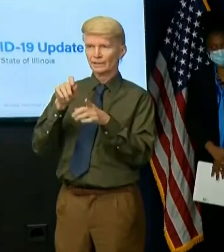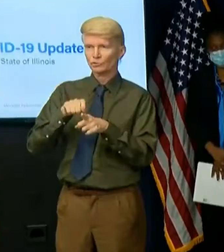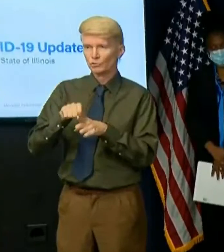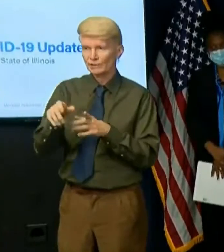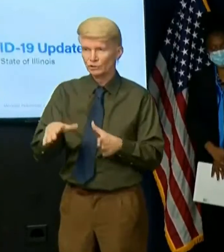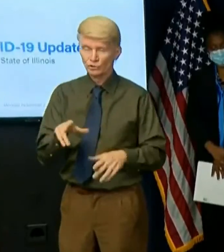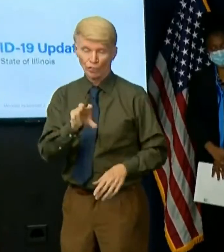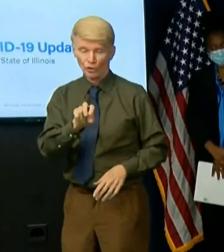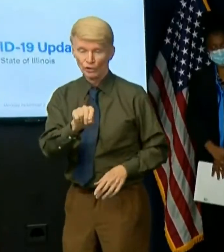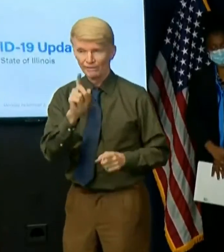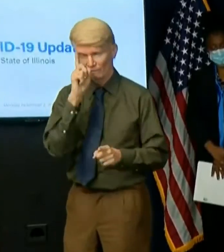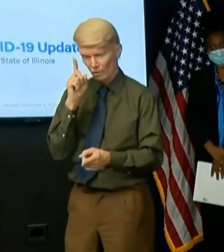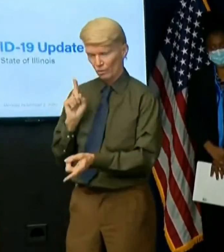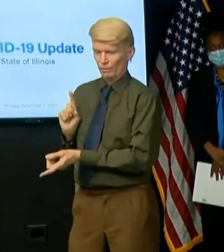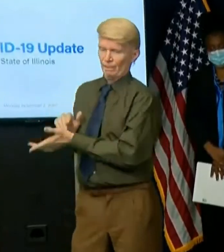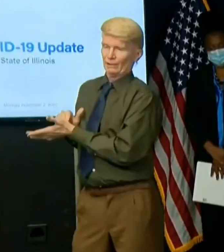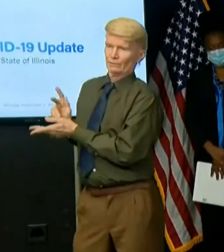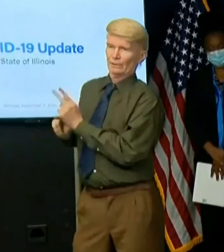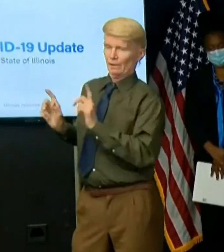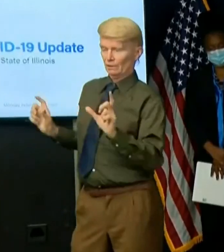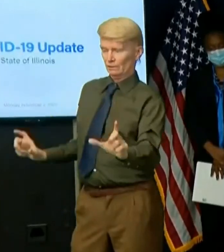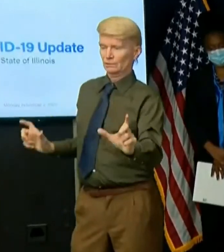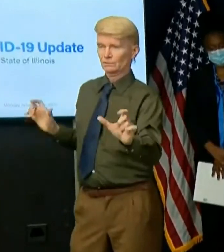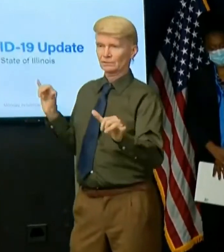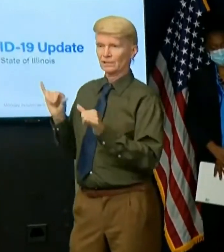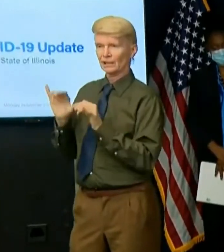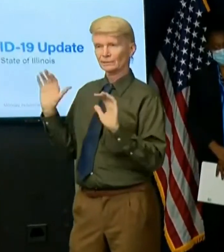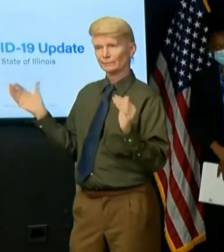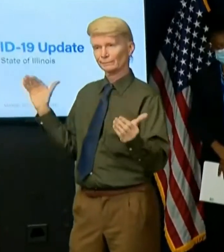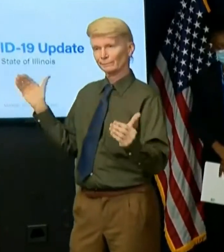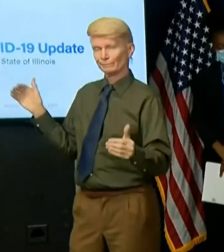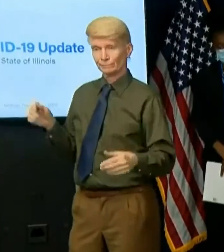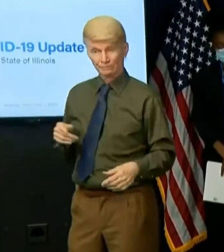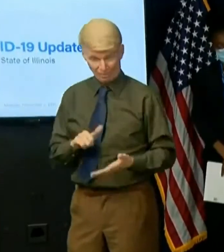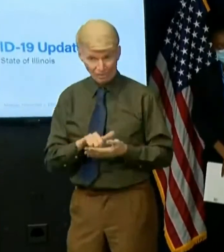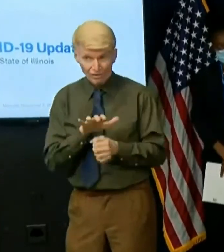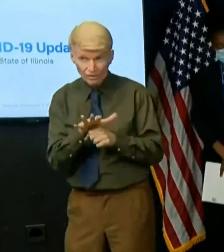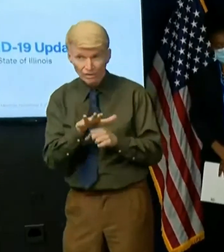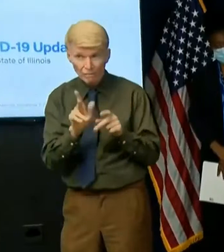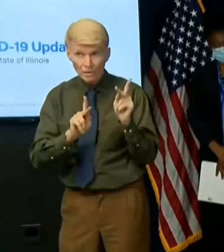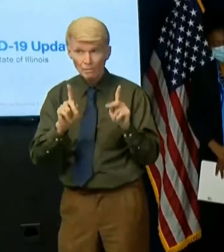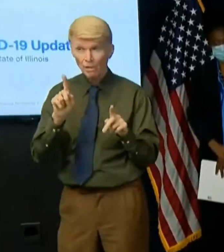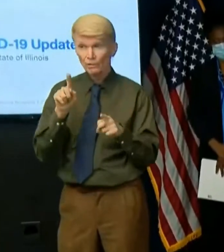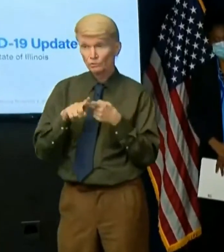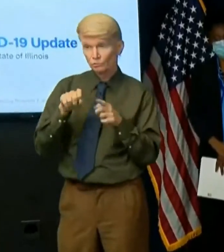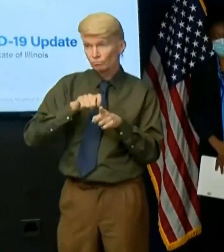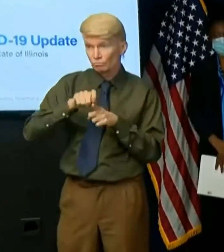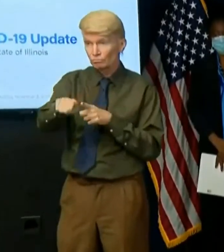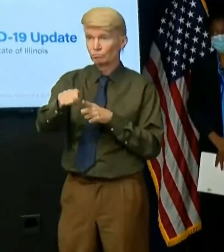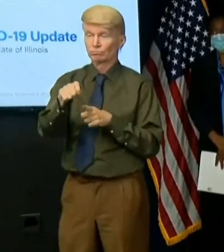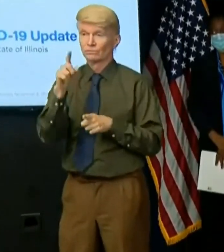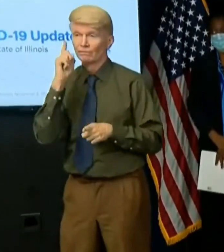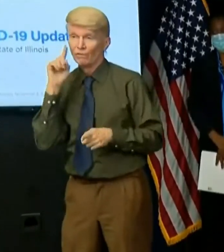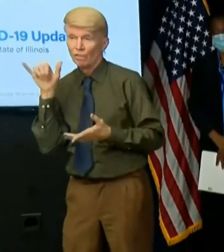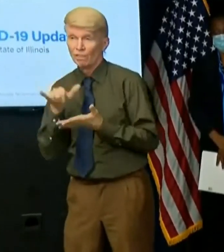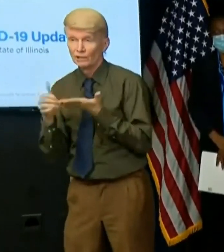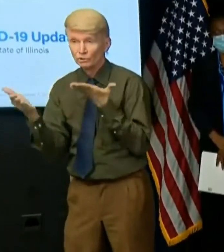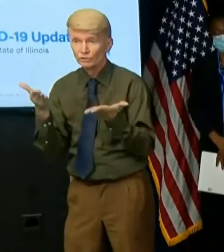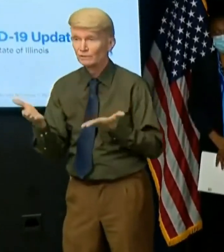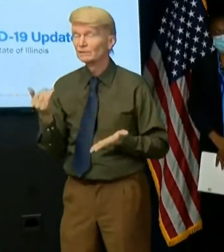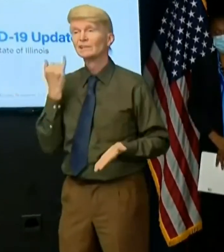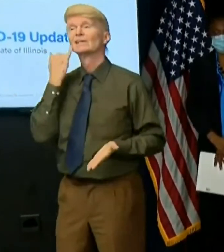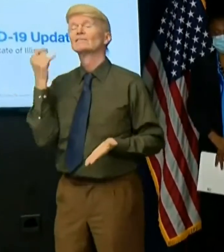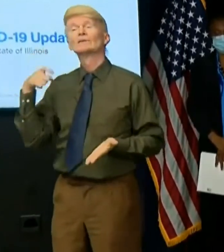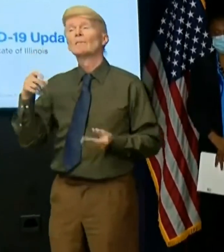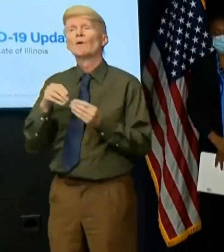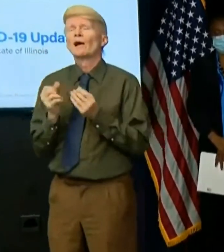people. Is that a large enough number of contact tracers to be effective given the current level of spread in Illinois, or are more needed, and if so, how many